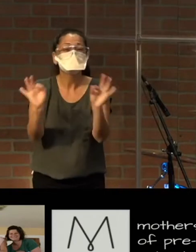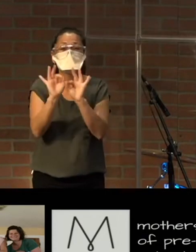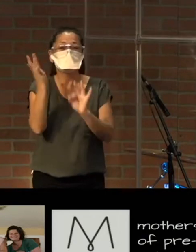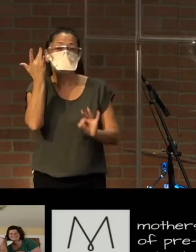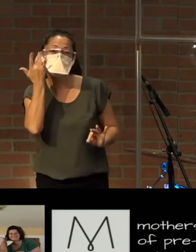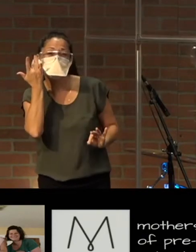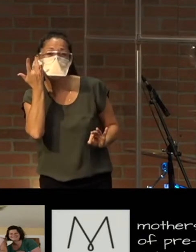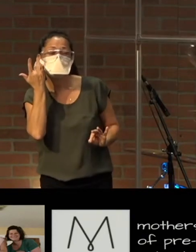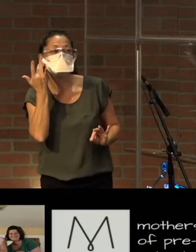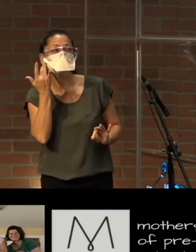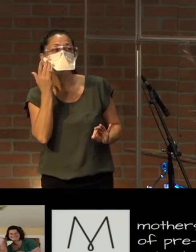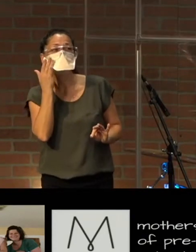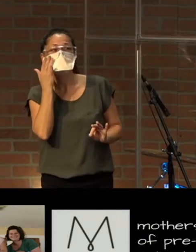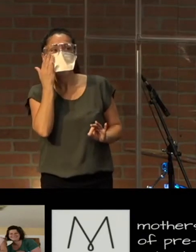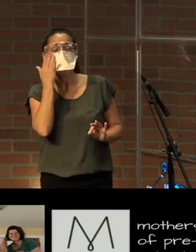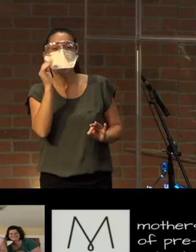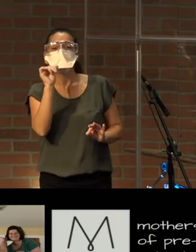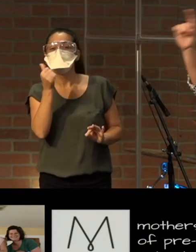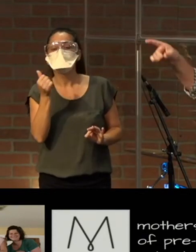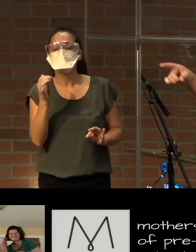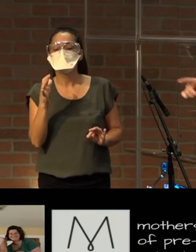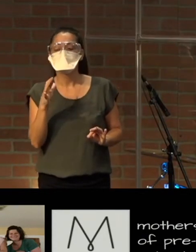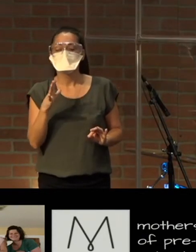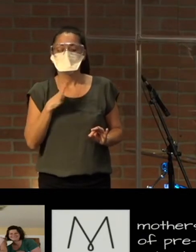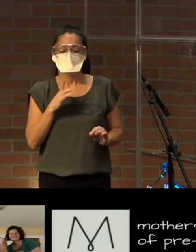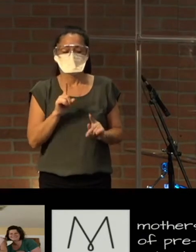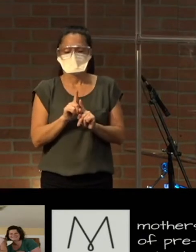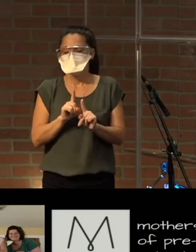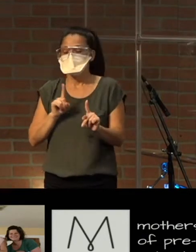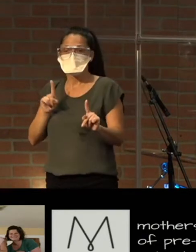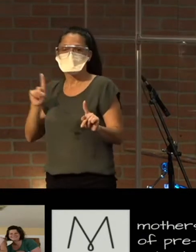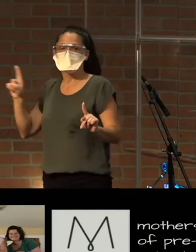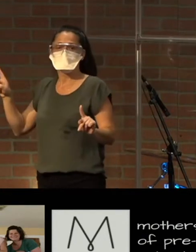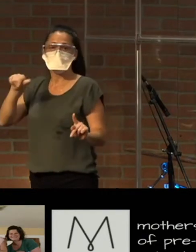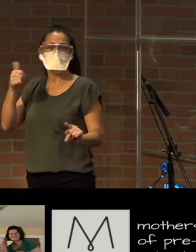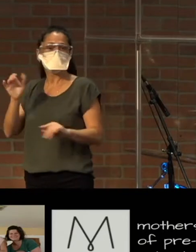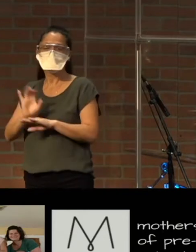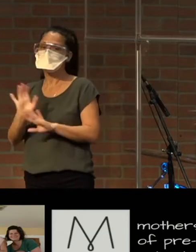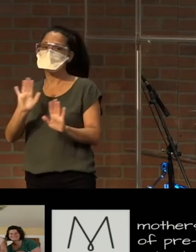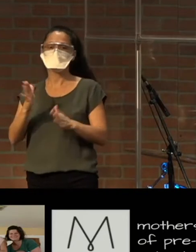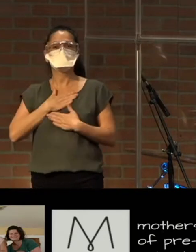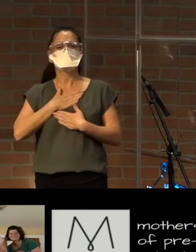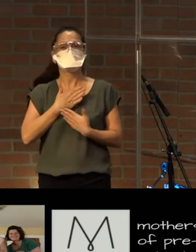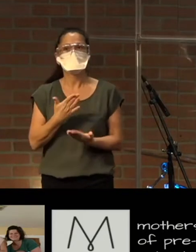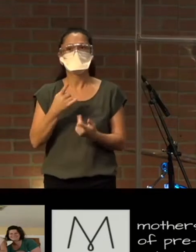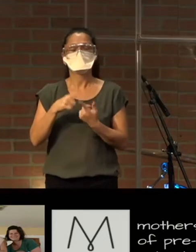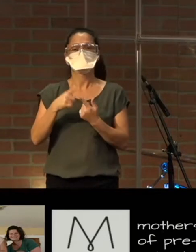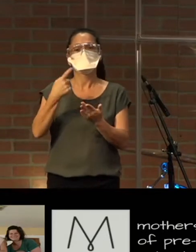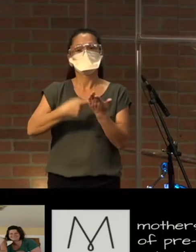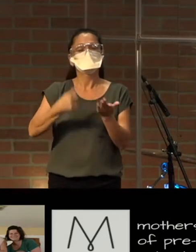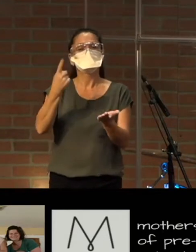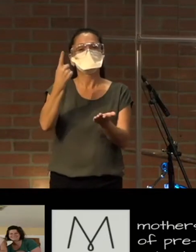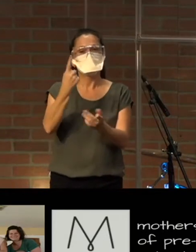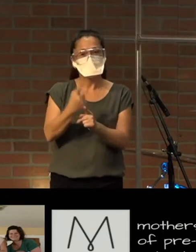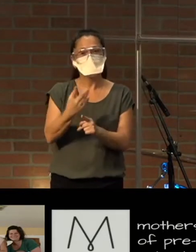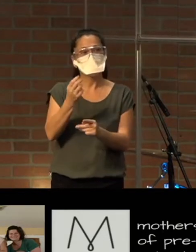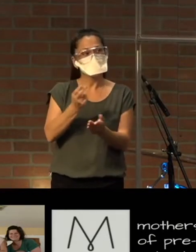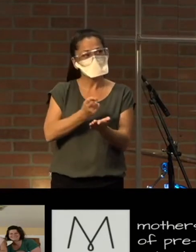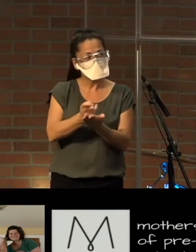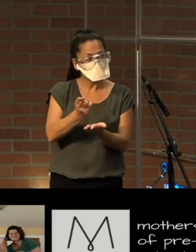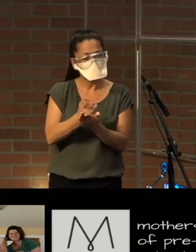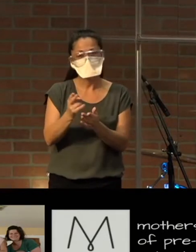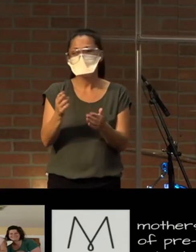didn't recoil, take his ball, and go start another church. He submitted to right and true authority, as hard as